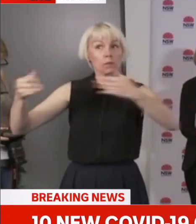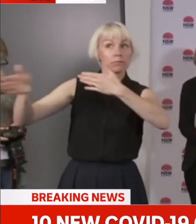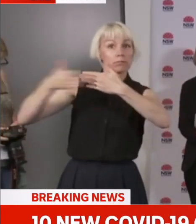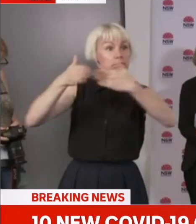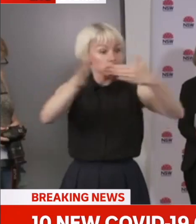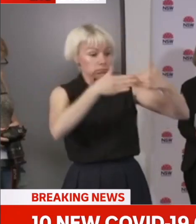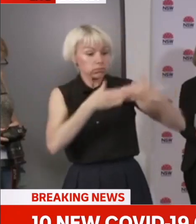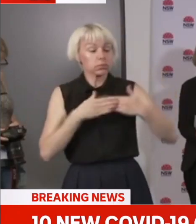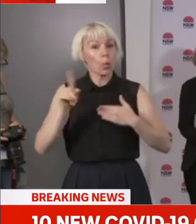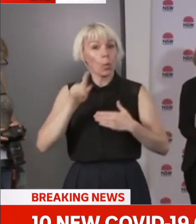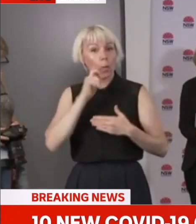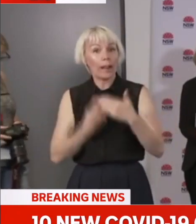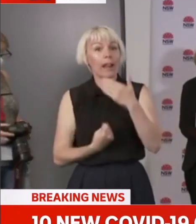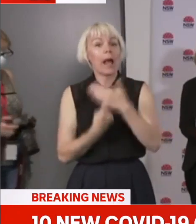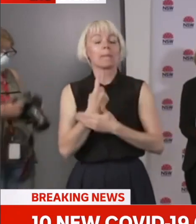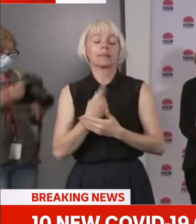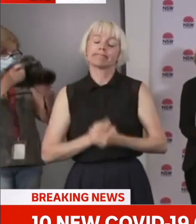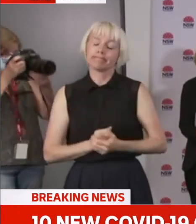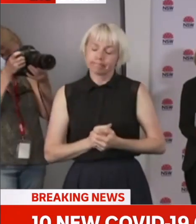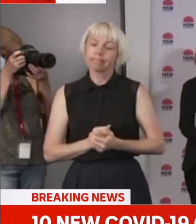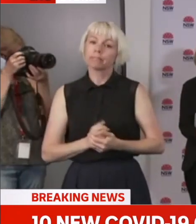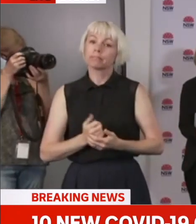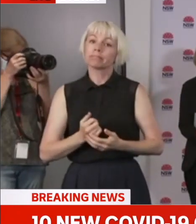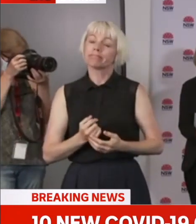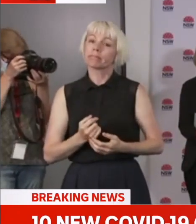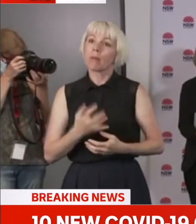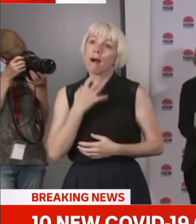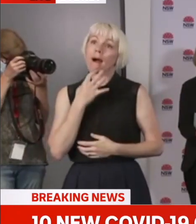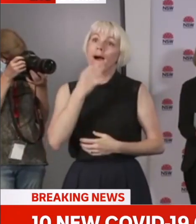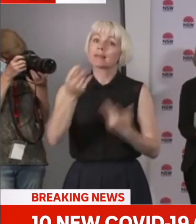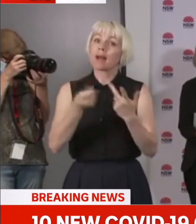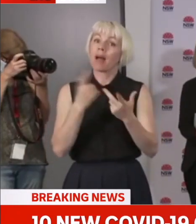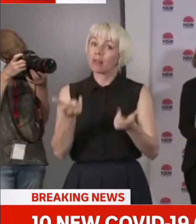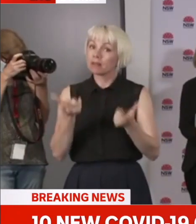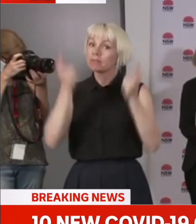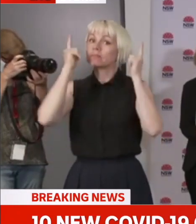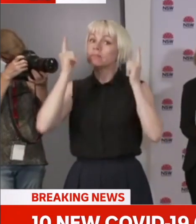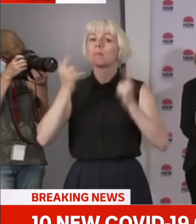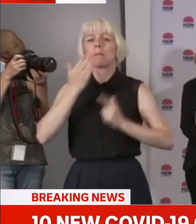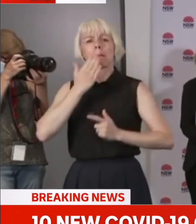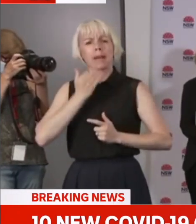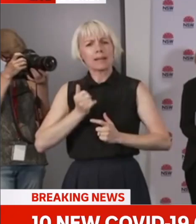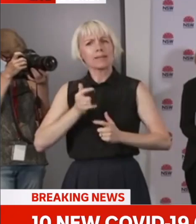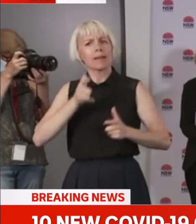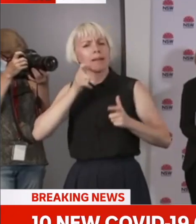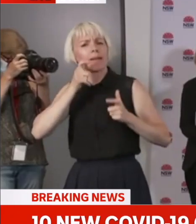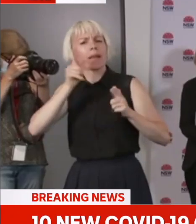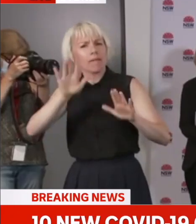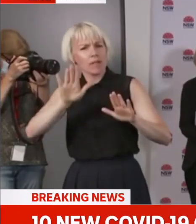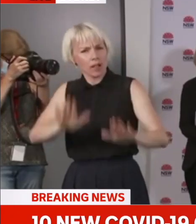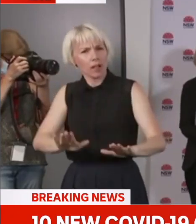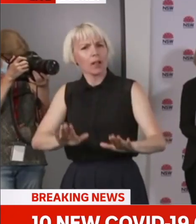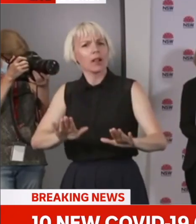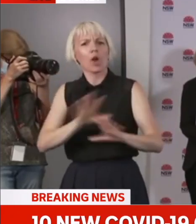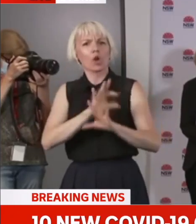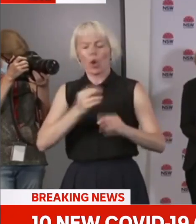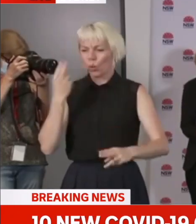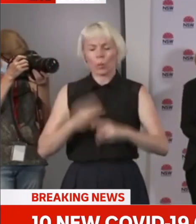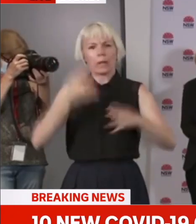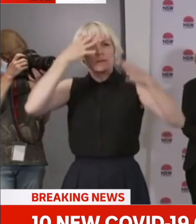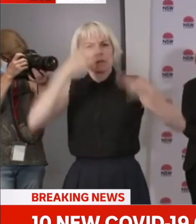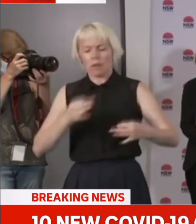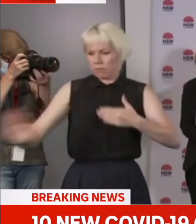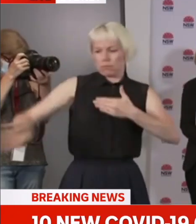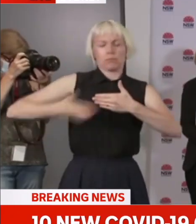proportionate response to what's happening in New South Wales. If I was a leader in another state, I would certainly be making provisions about people who are coming from a hotspot,